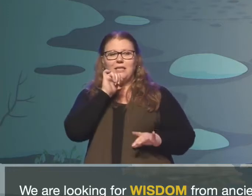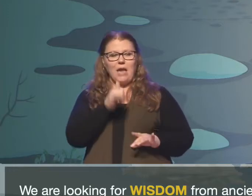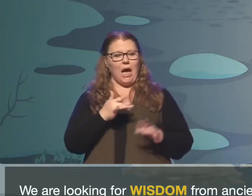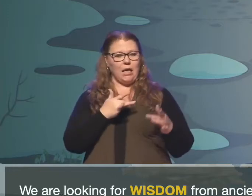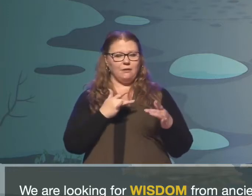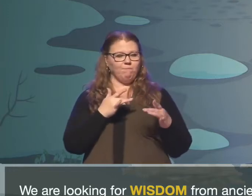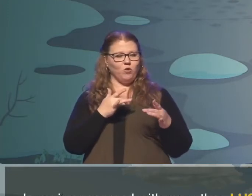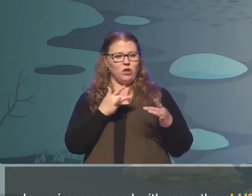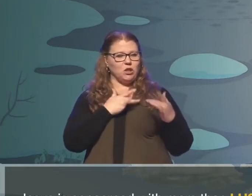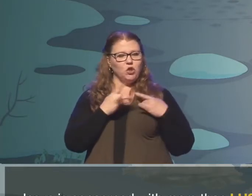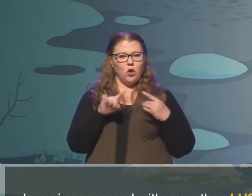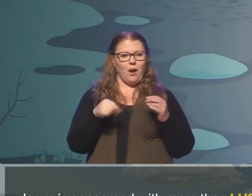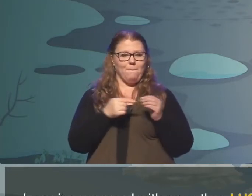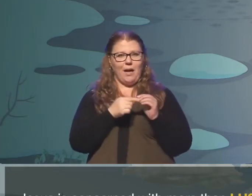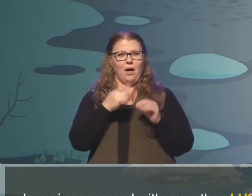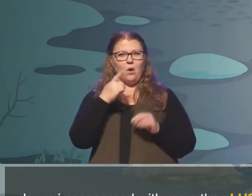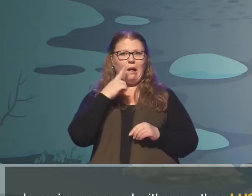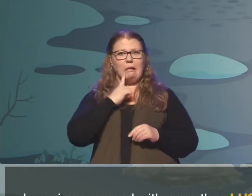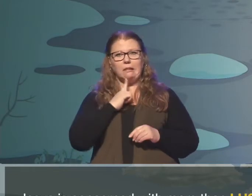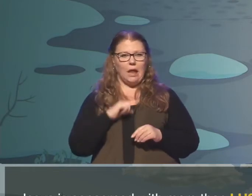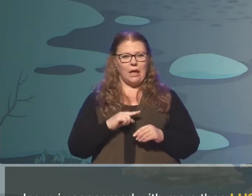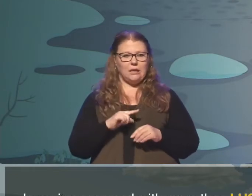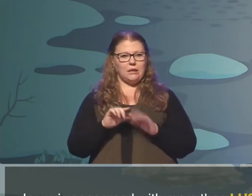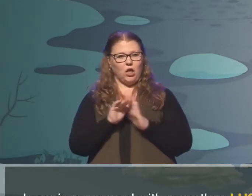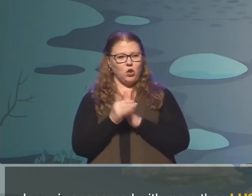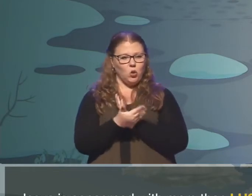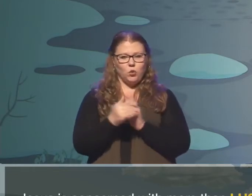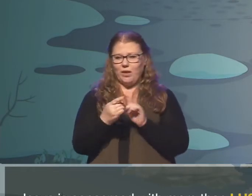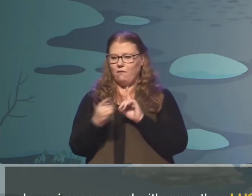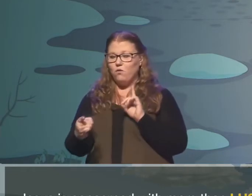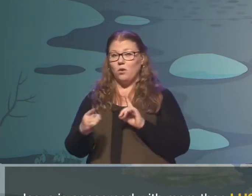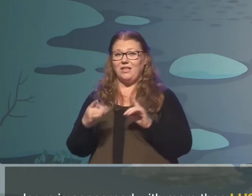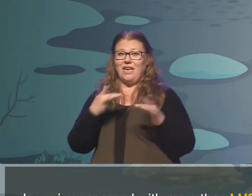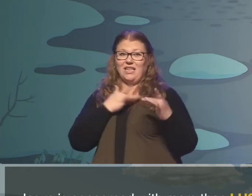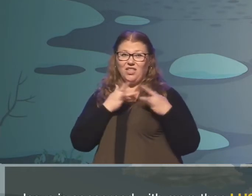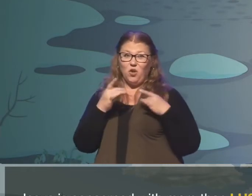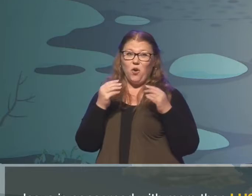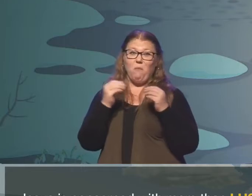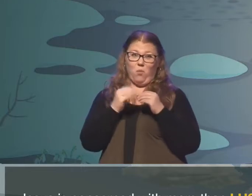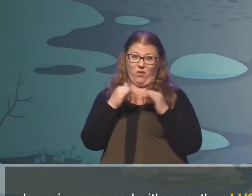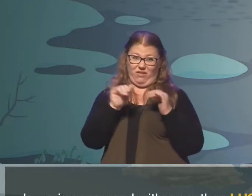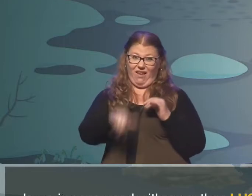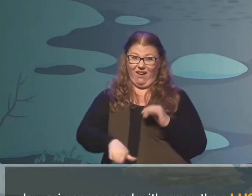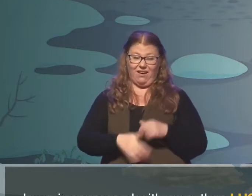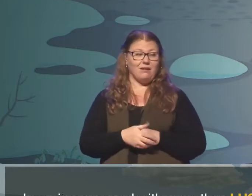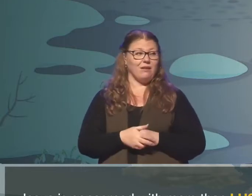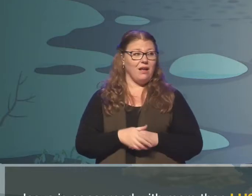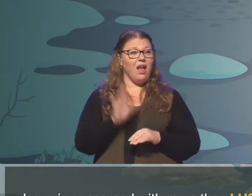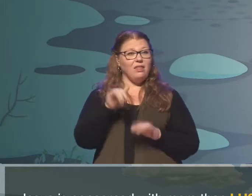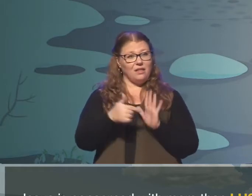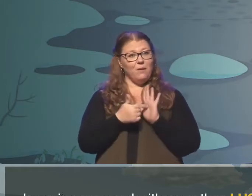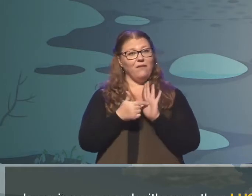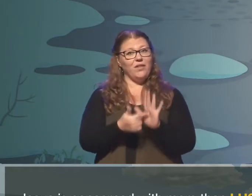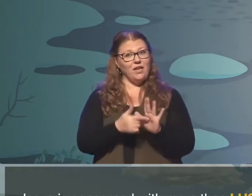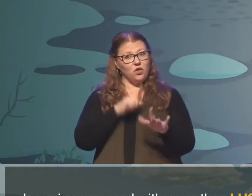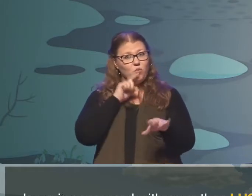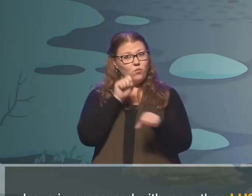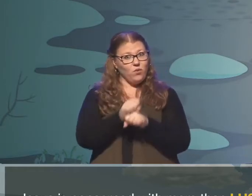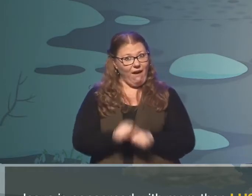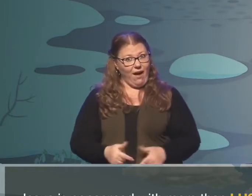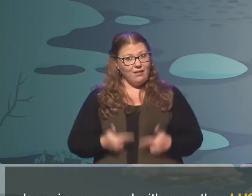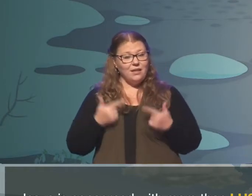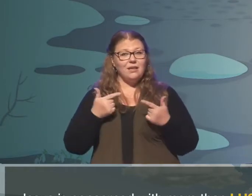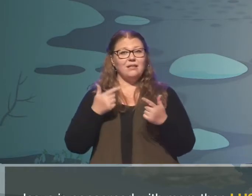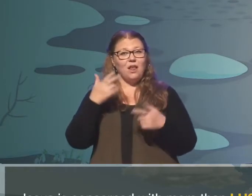concerned with lust, adultery, and divorce. He's concerned with something far more than that. Those are manifestations, they're realities,